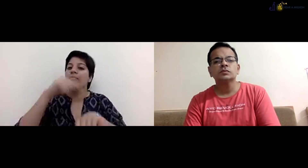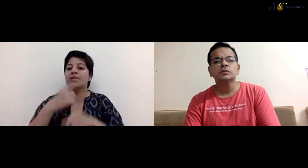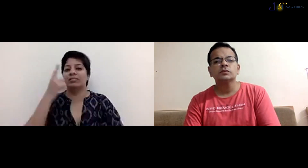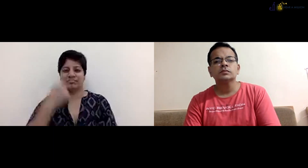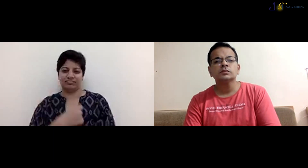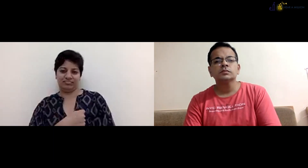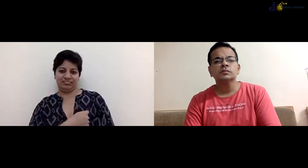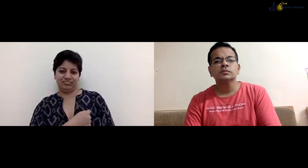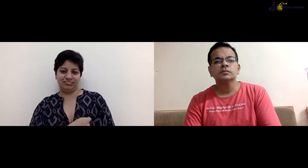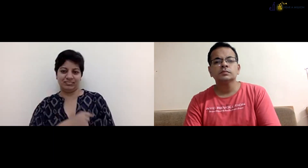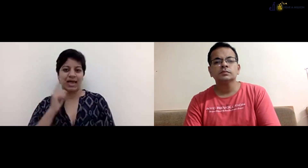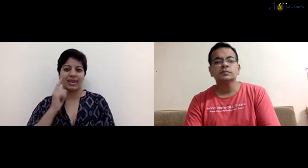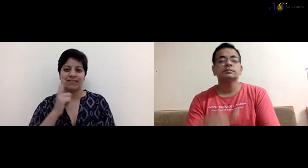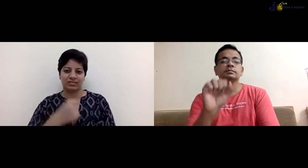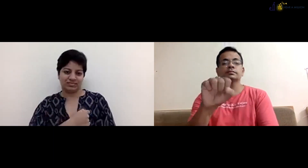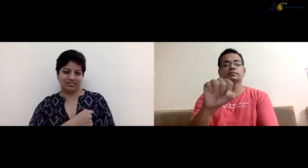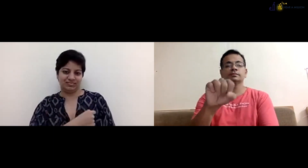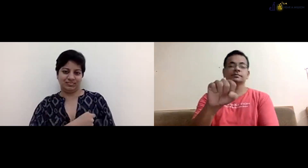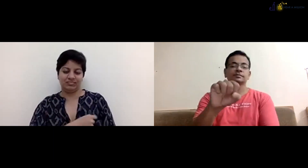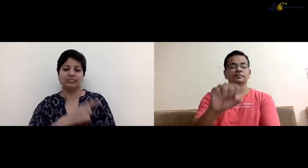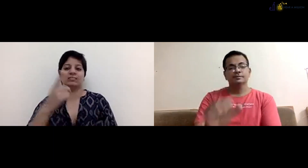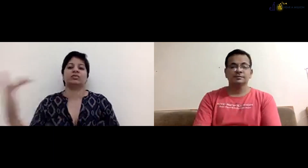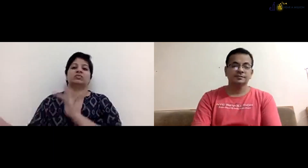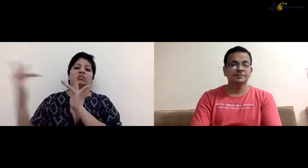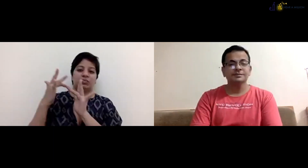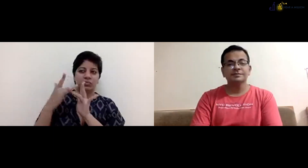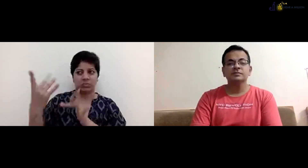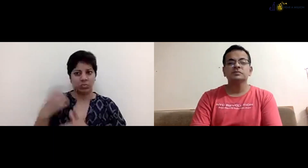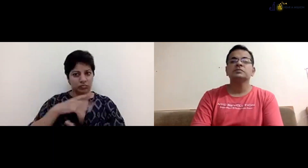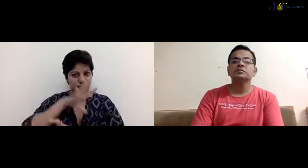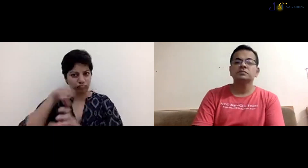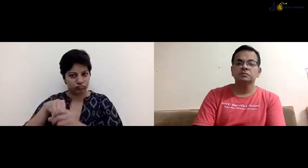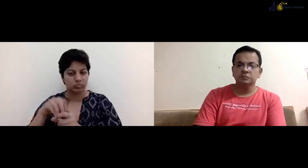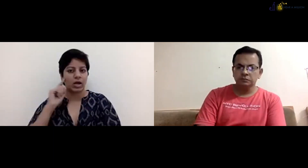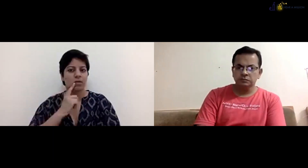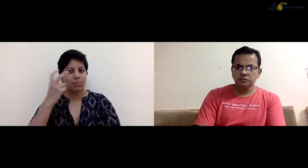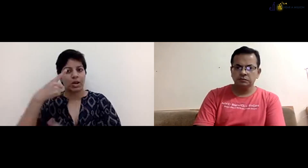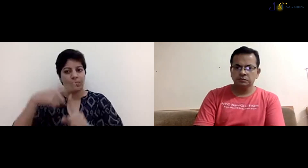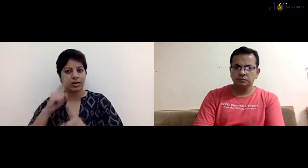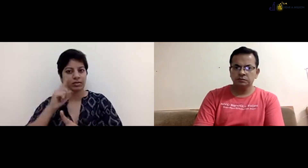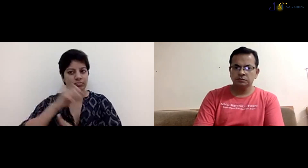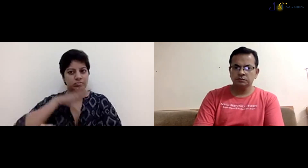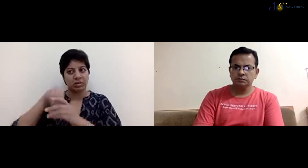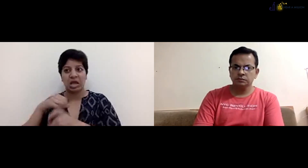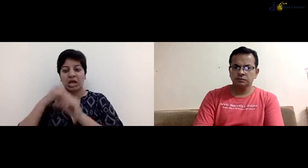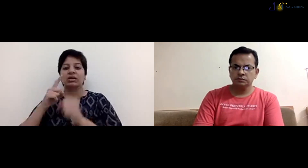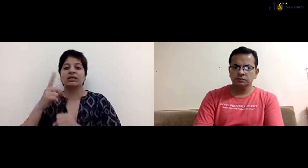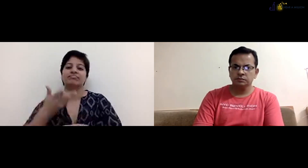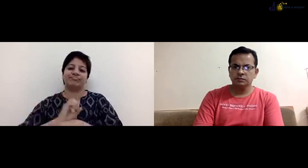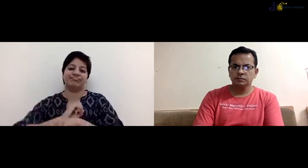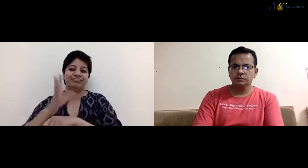are a lot of people here in India also. So there's one deaf person. He contacted me and